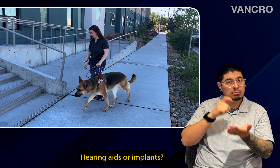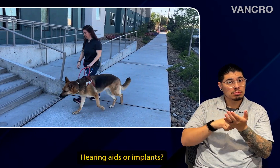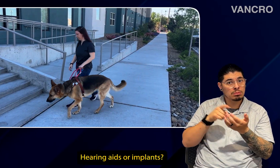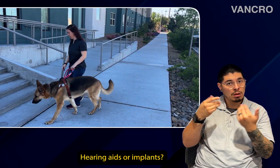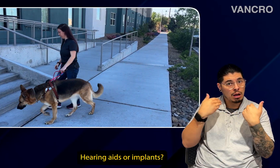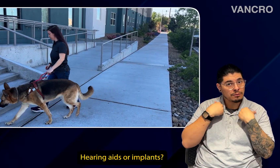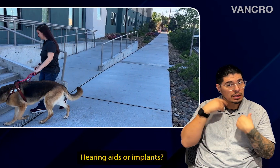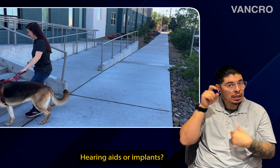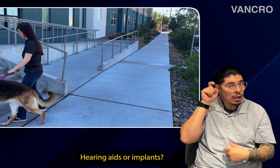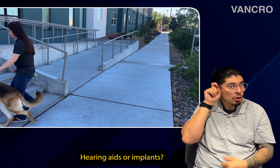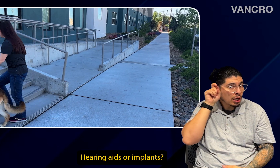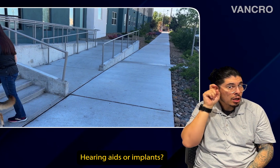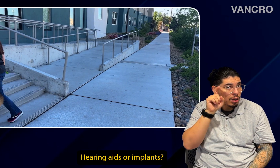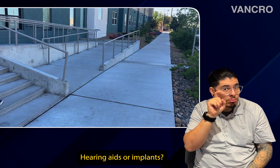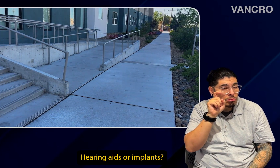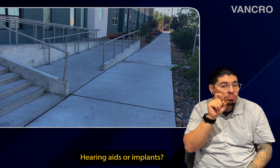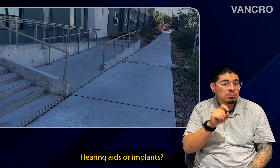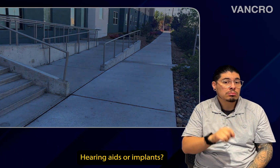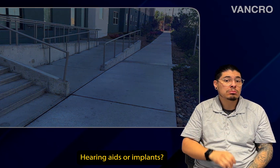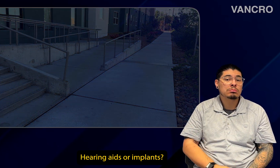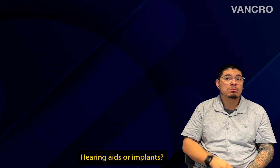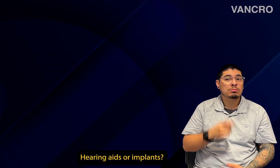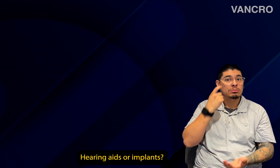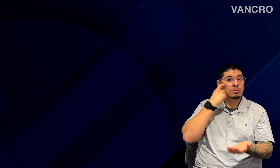Hearing aids or implants?